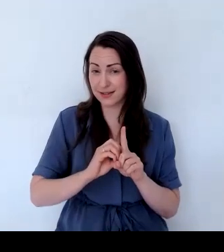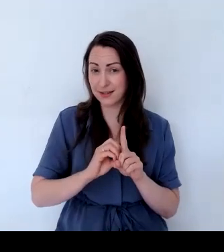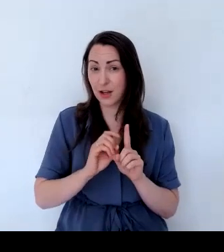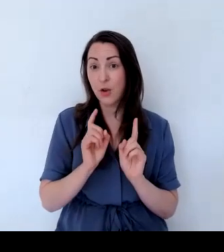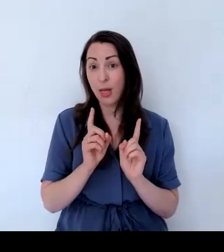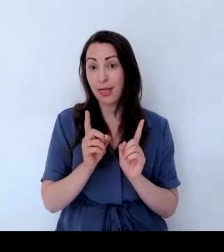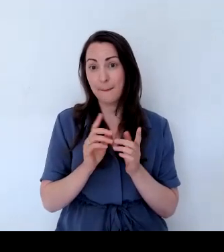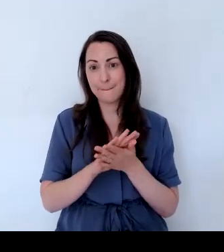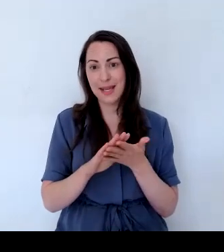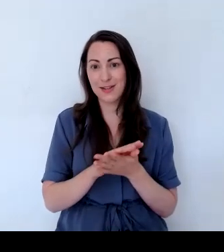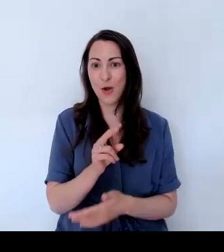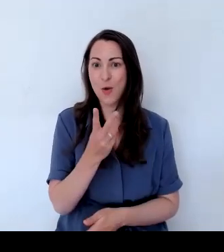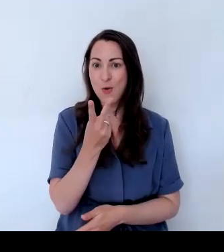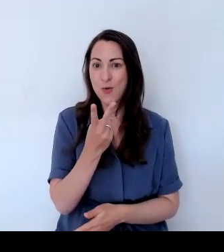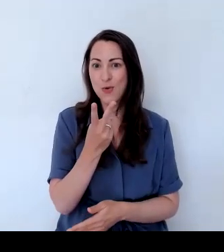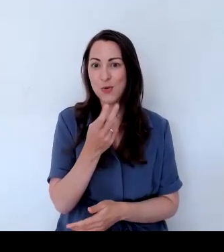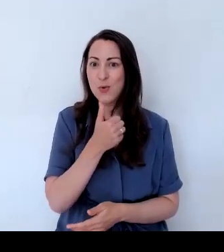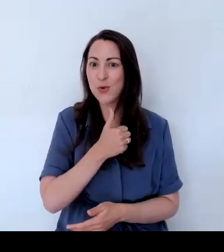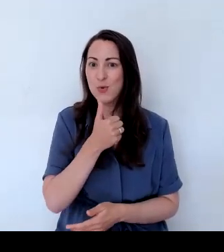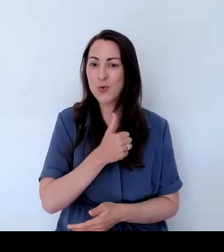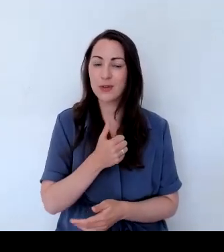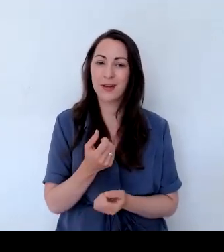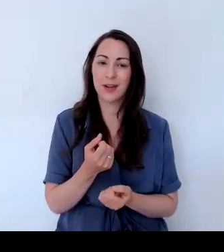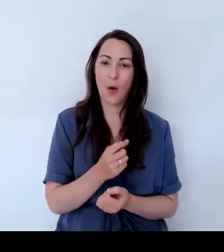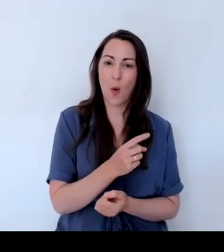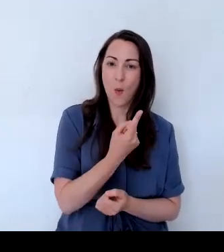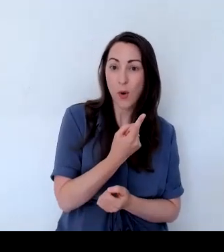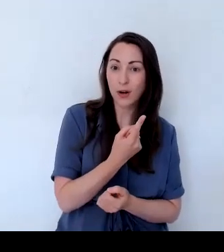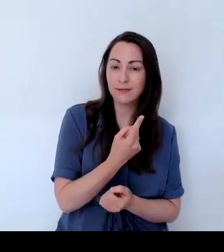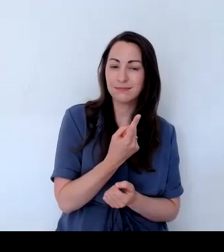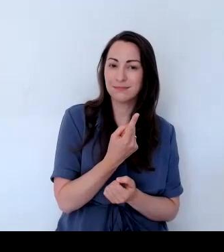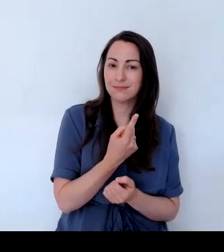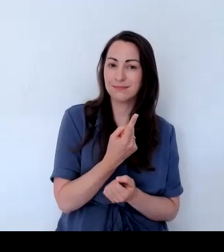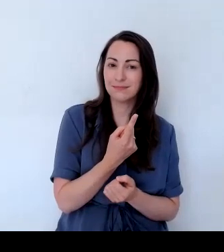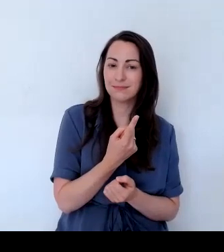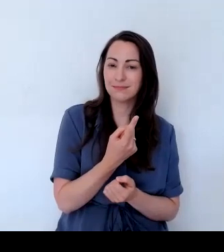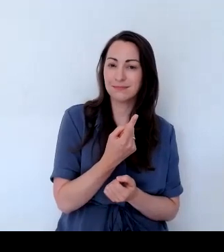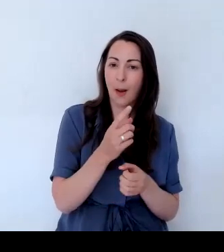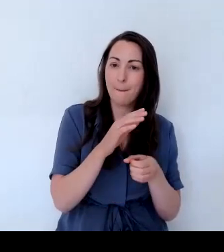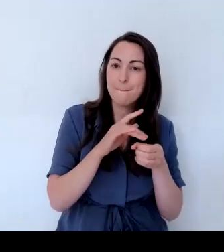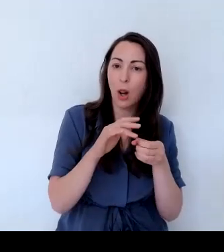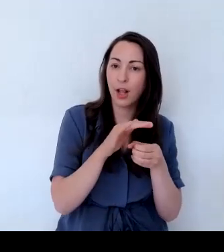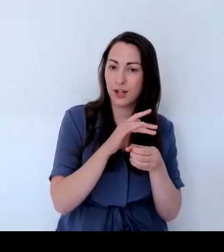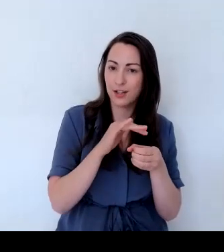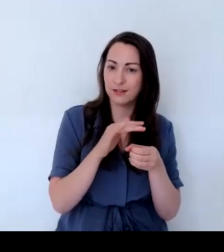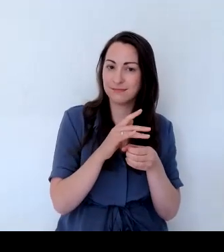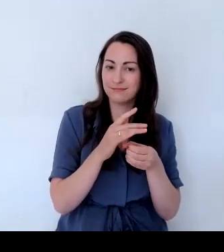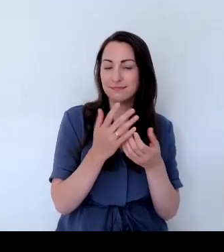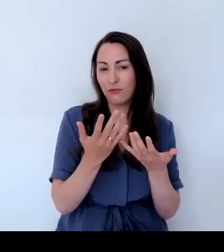plant tree. It provides fabulous pollen for